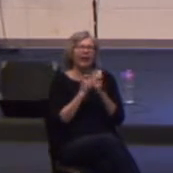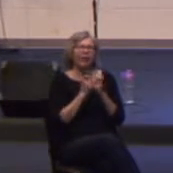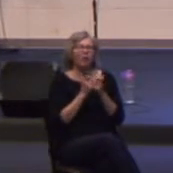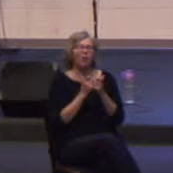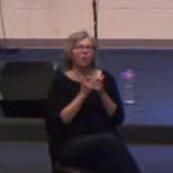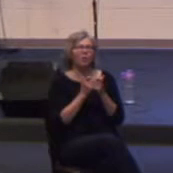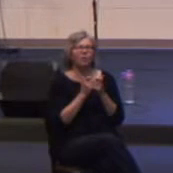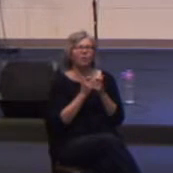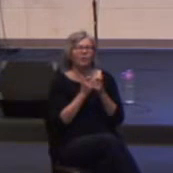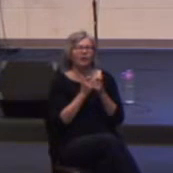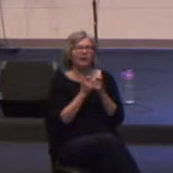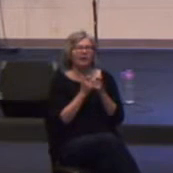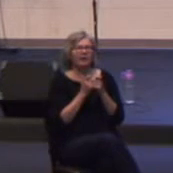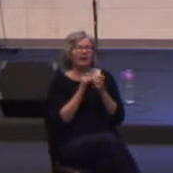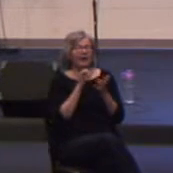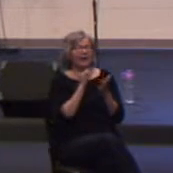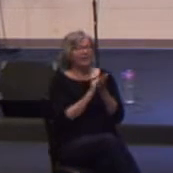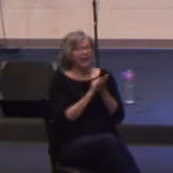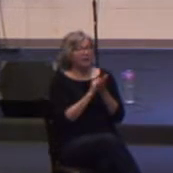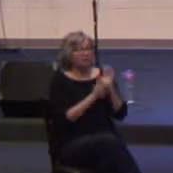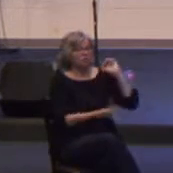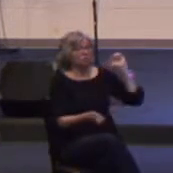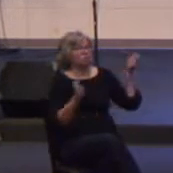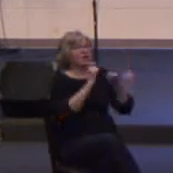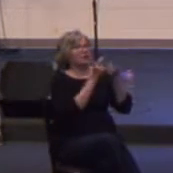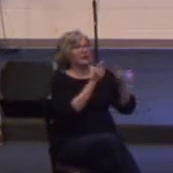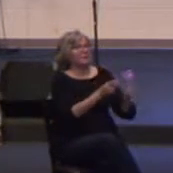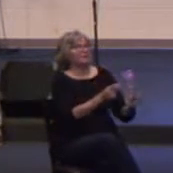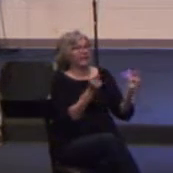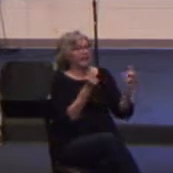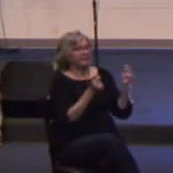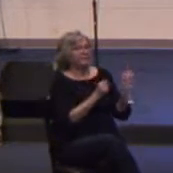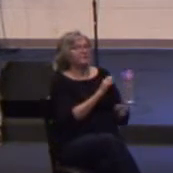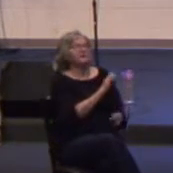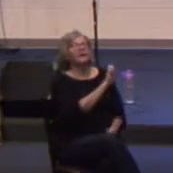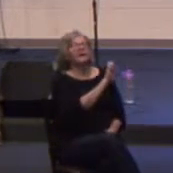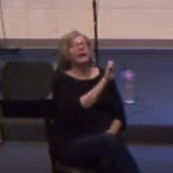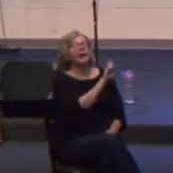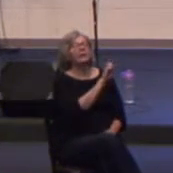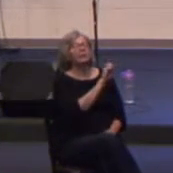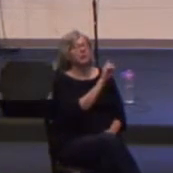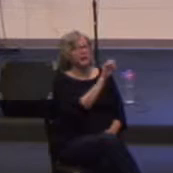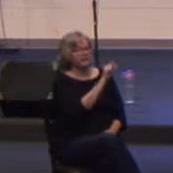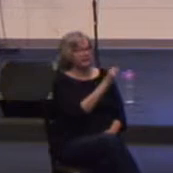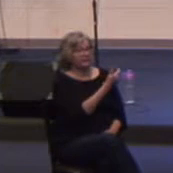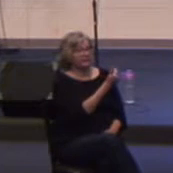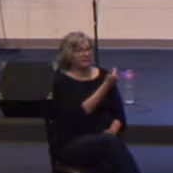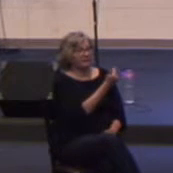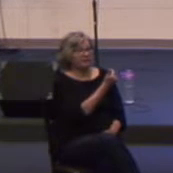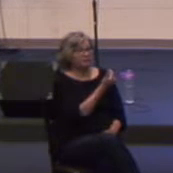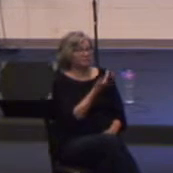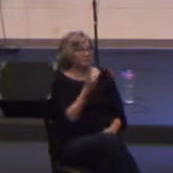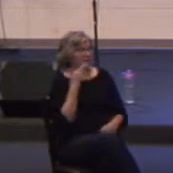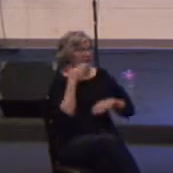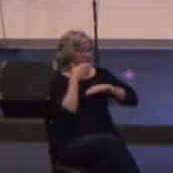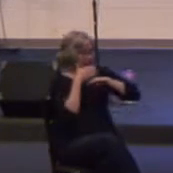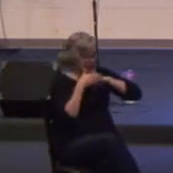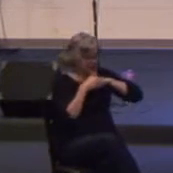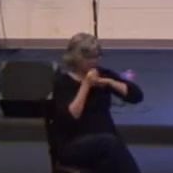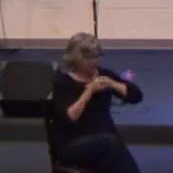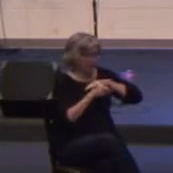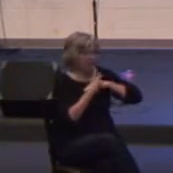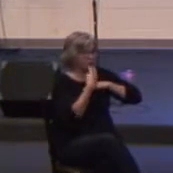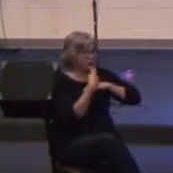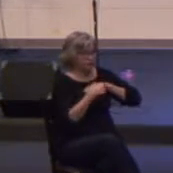radical of a change they went through, how quickly. So here's Exodus 15. They're on the banks of the Red Sea. They've just been freed a second